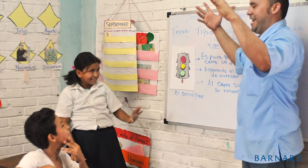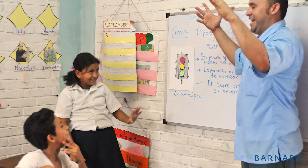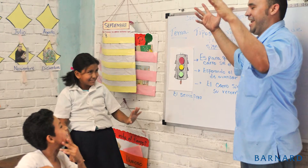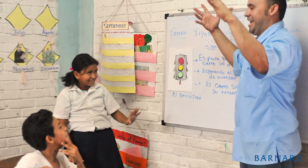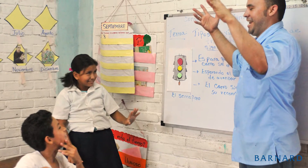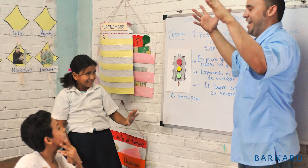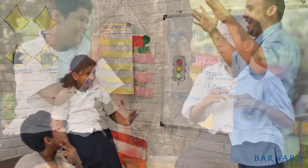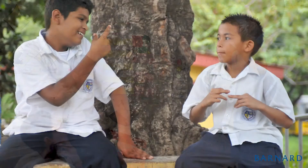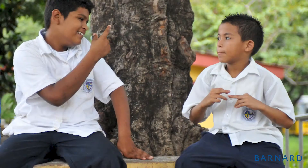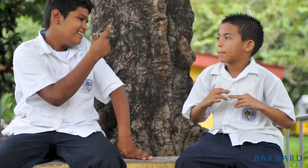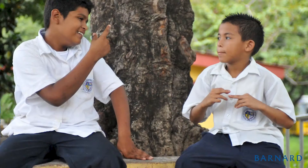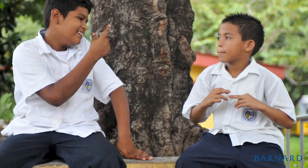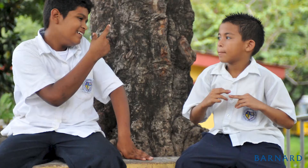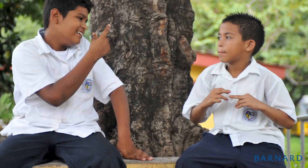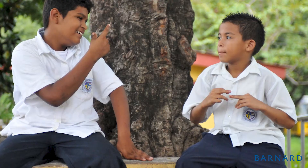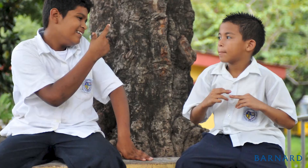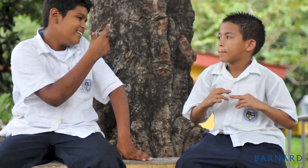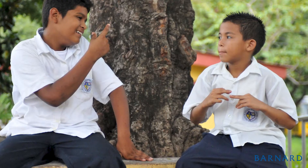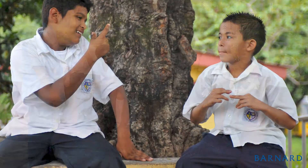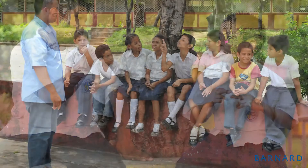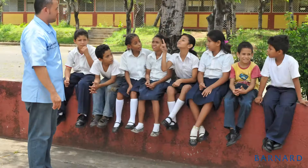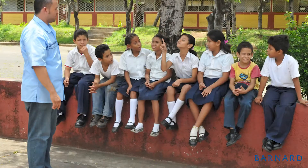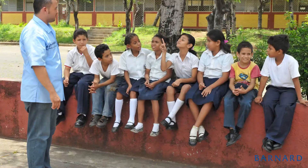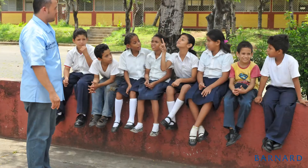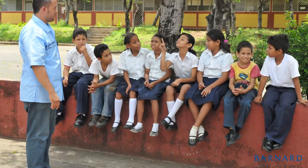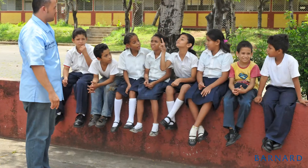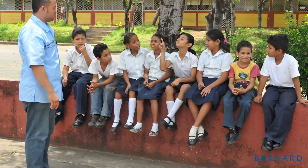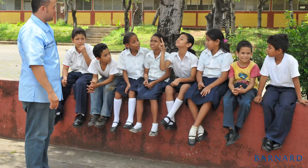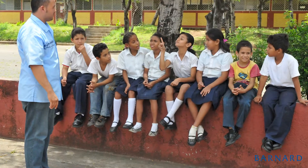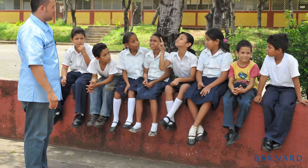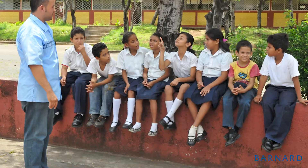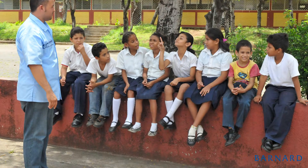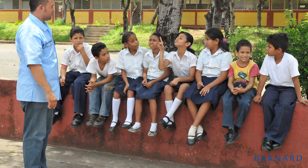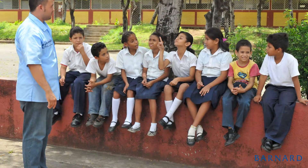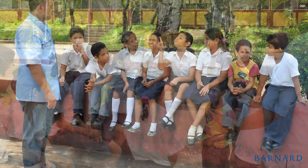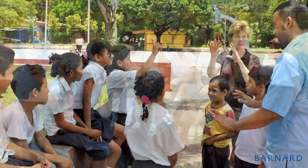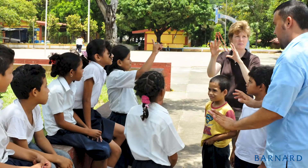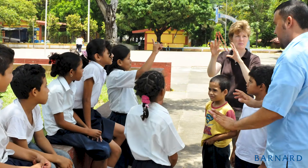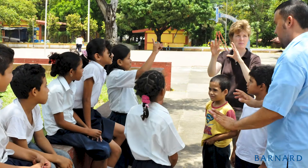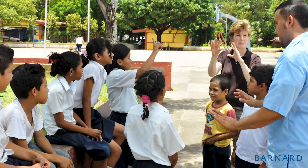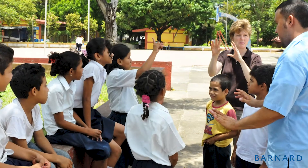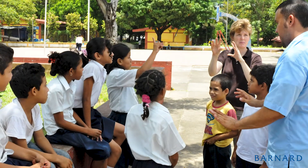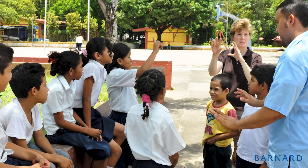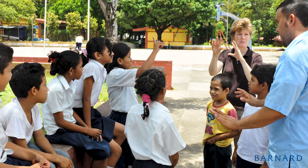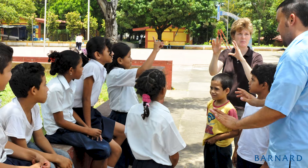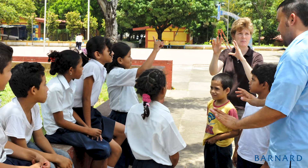1970s. Over the course of the last 40 years, the language has blossomed and grown and emerged. For a scientist like myself,